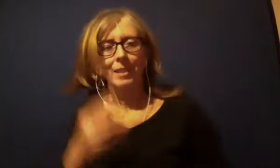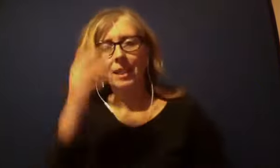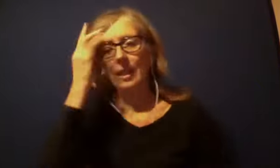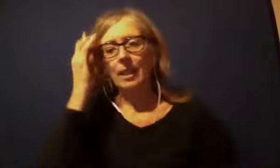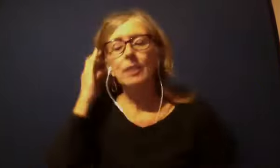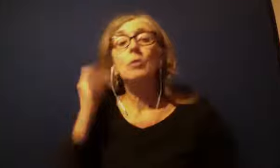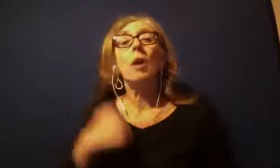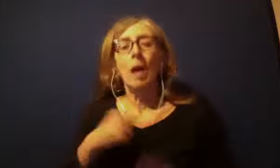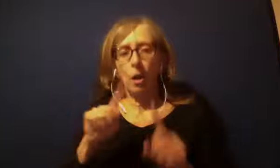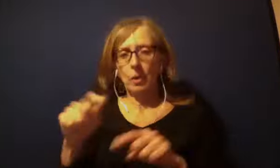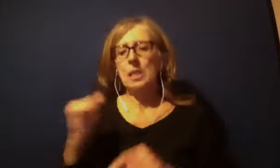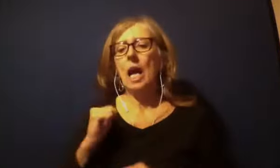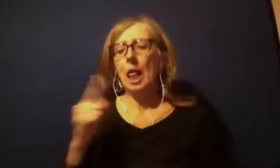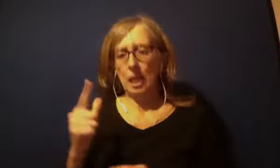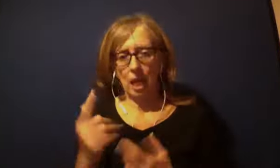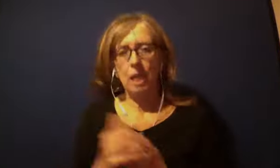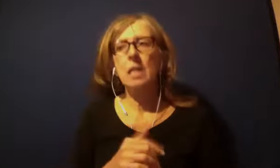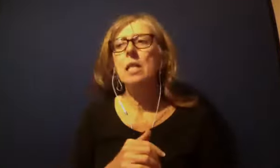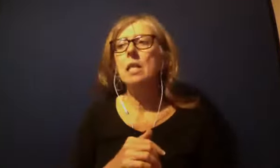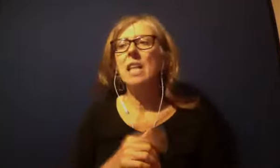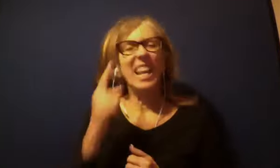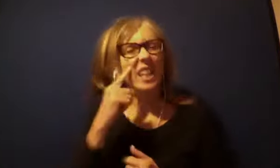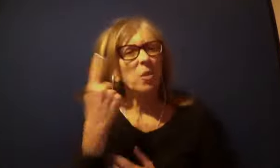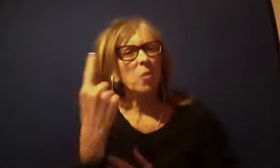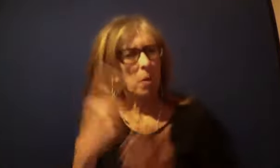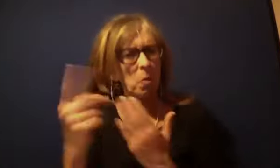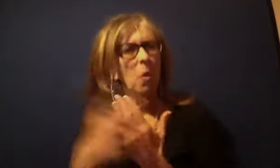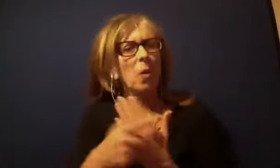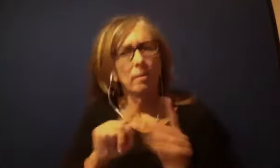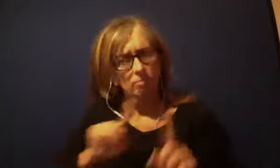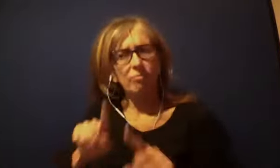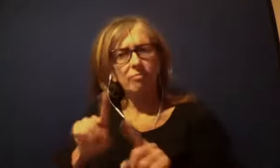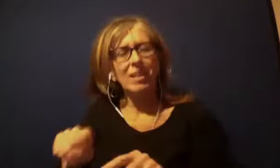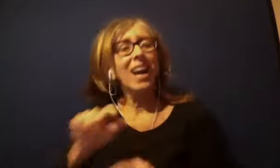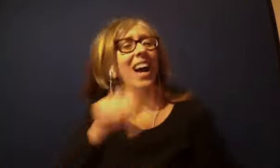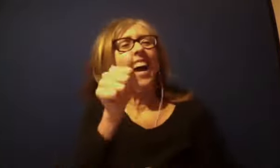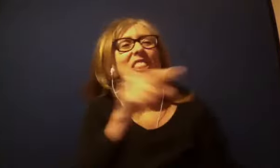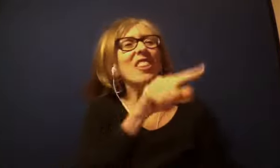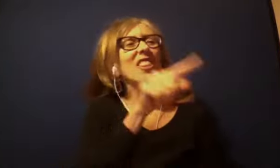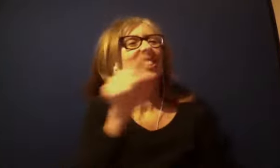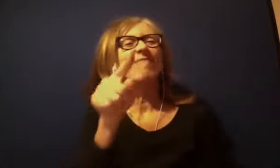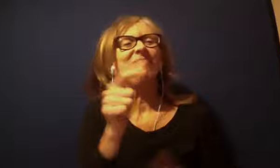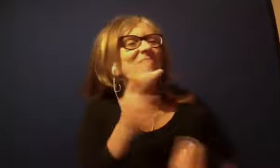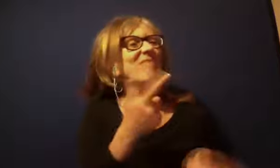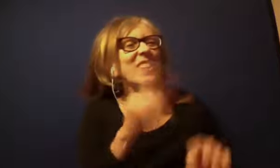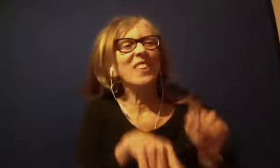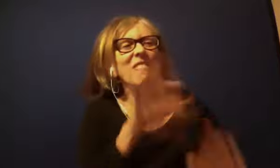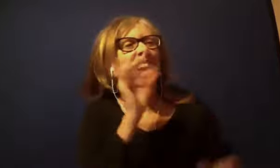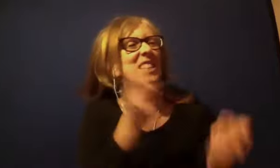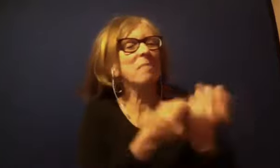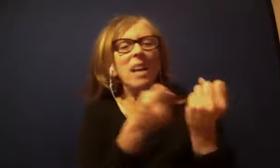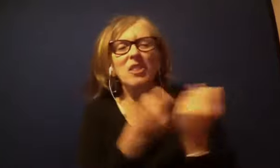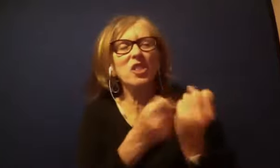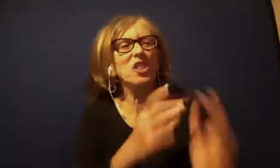only program that I stuck with. The other ones I couldn't seem to find a sponsor in it at all when I started to ask. And even some of